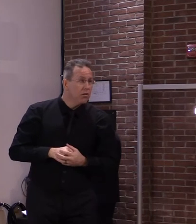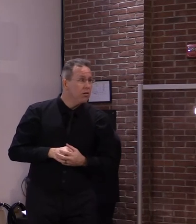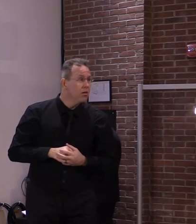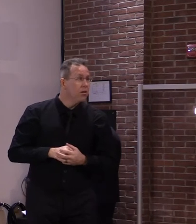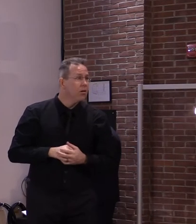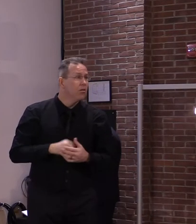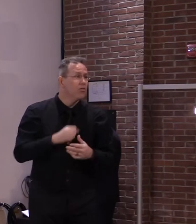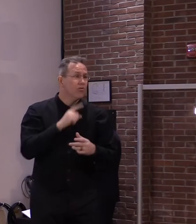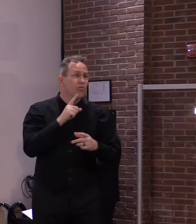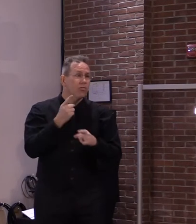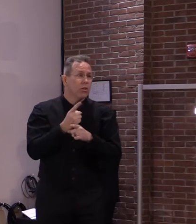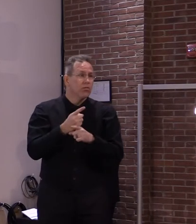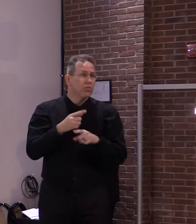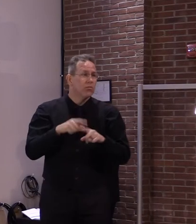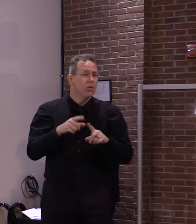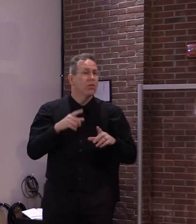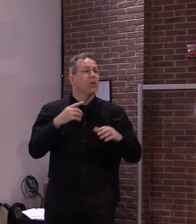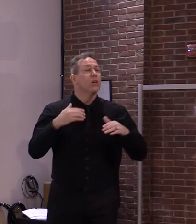youth level